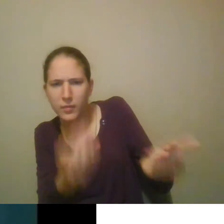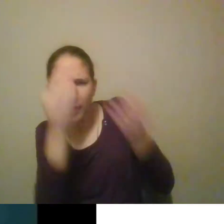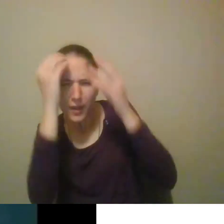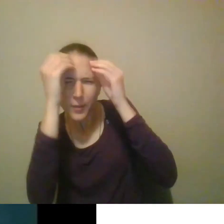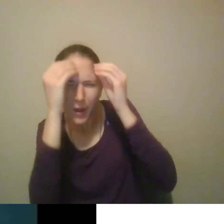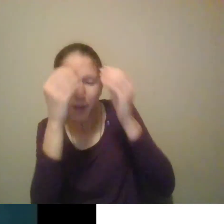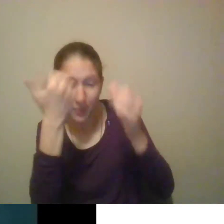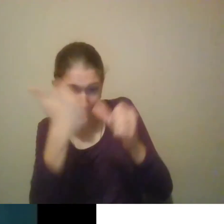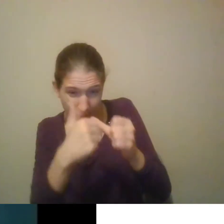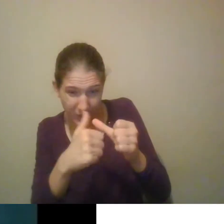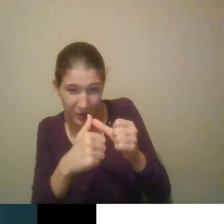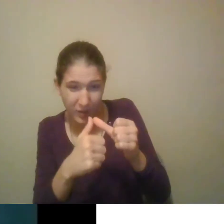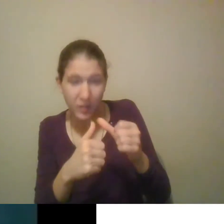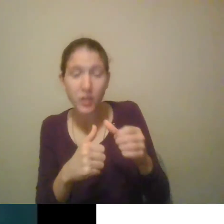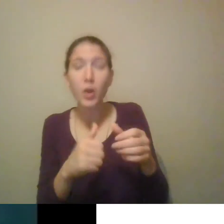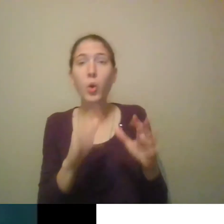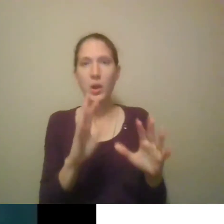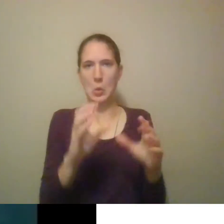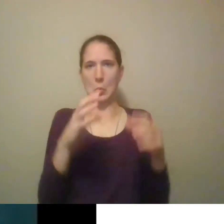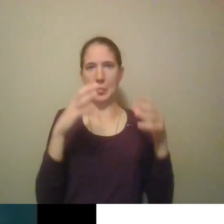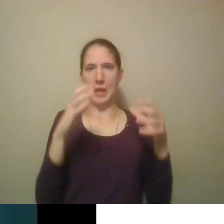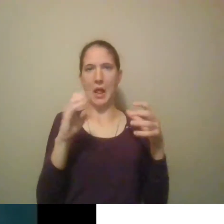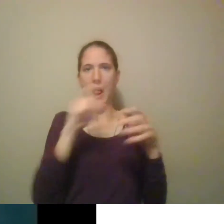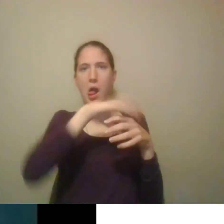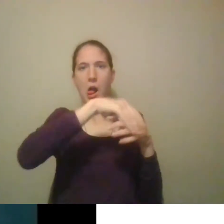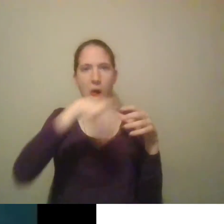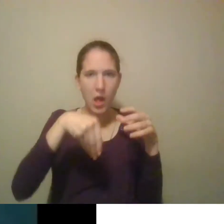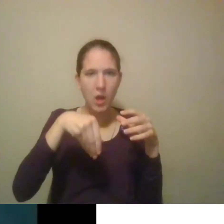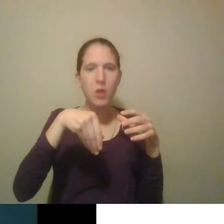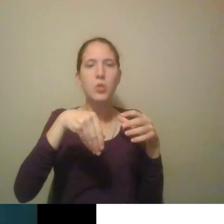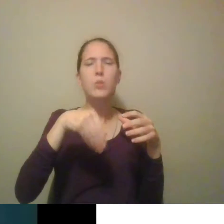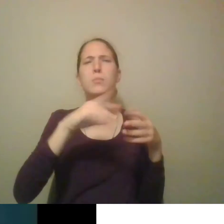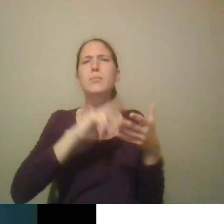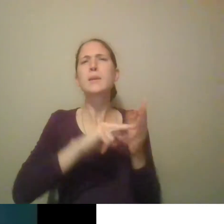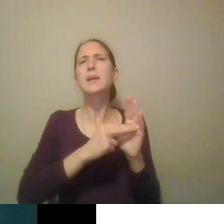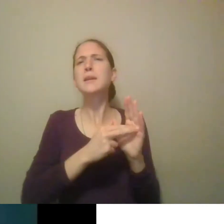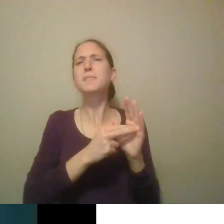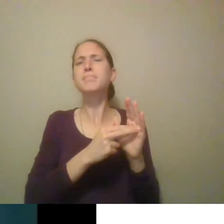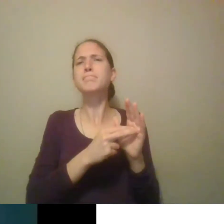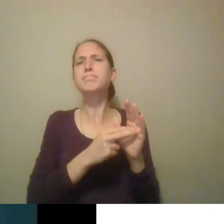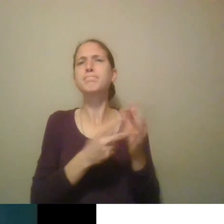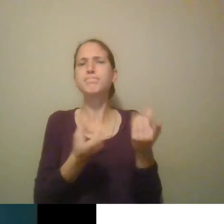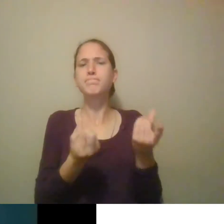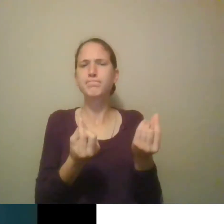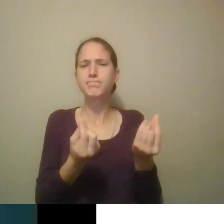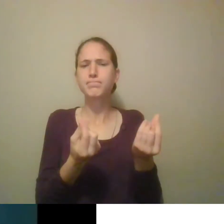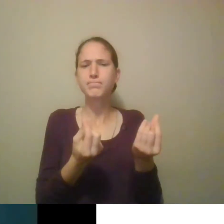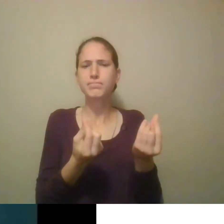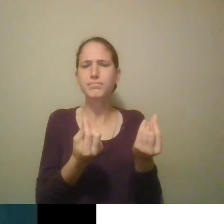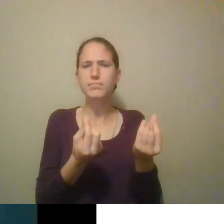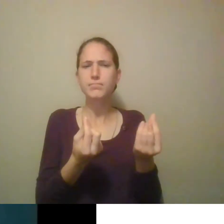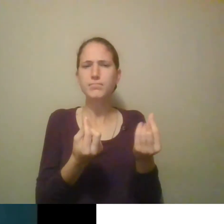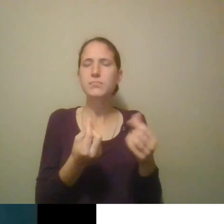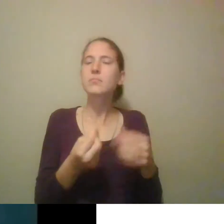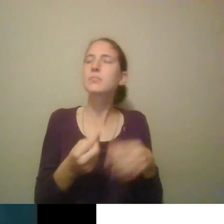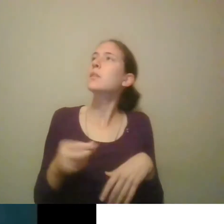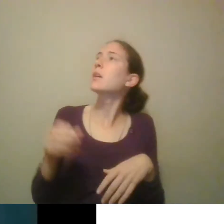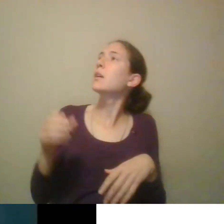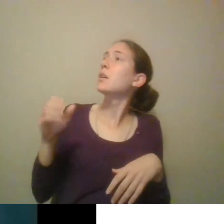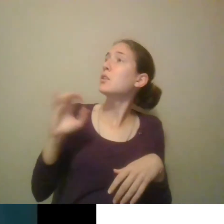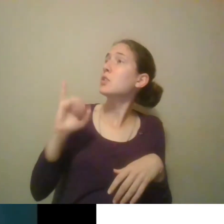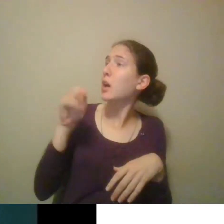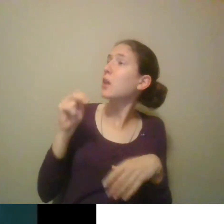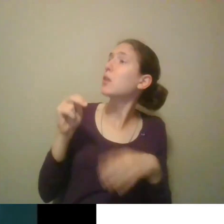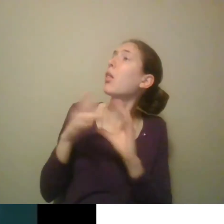Come on, think about it. It's going to surround the cell. So what's that also going to do? Jenny? It sort of like holds it all together.